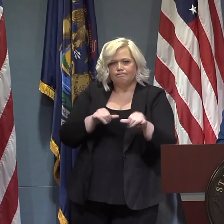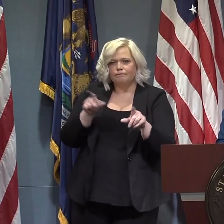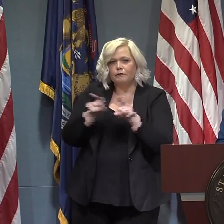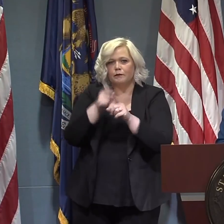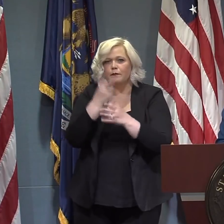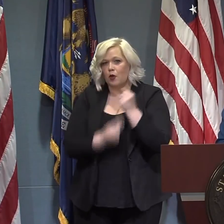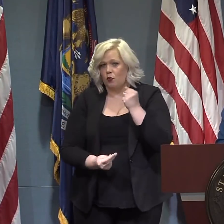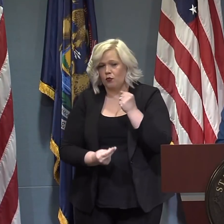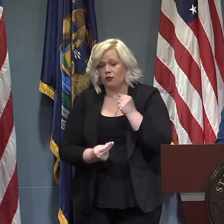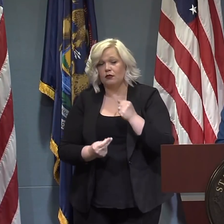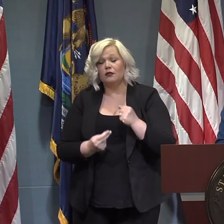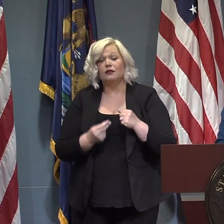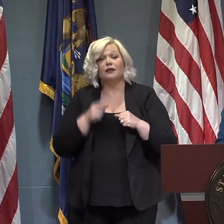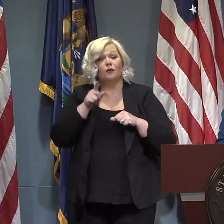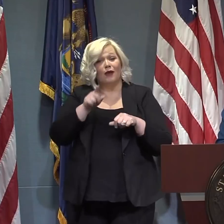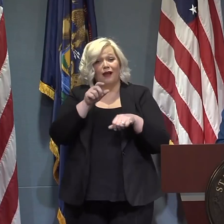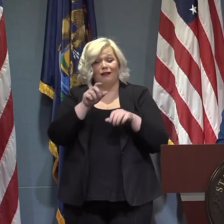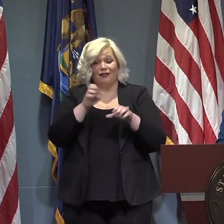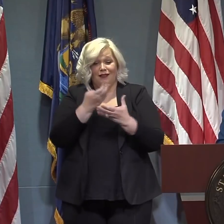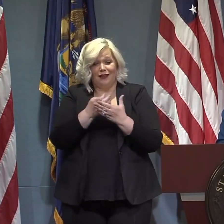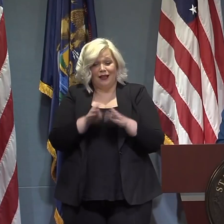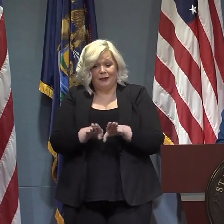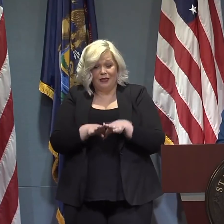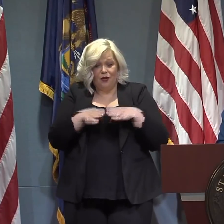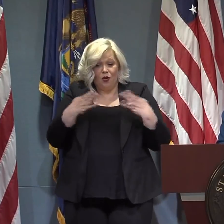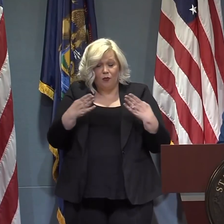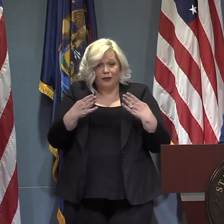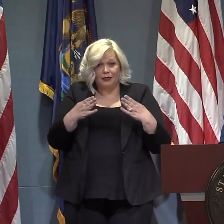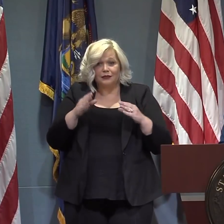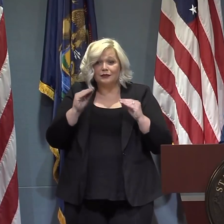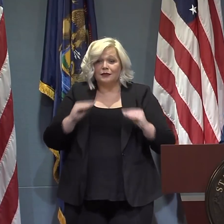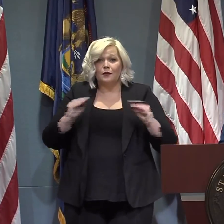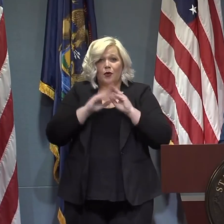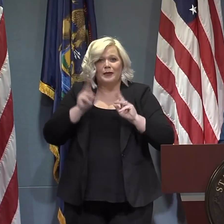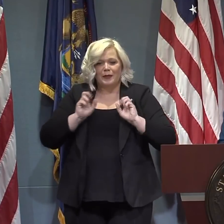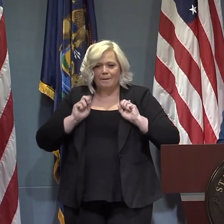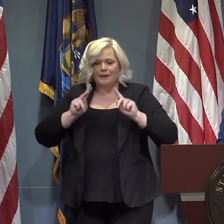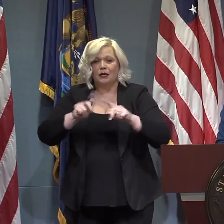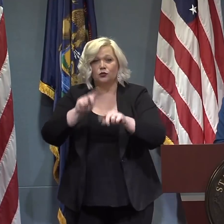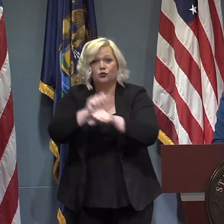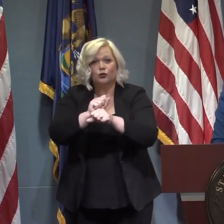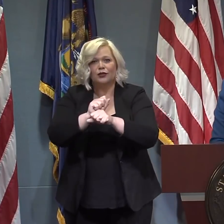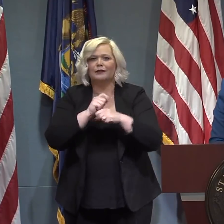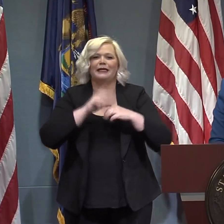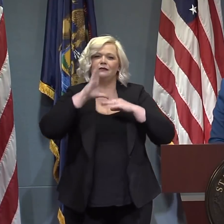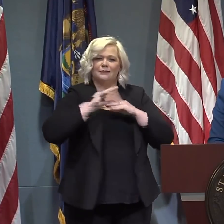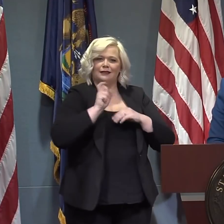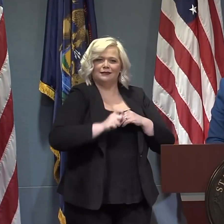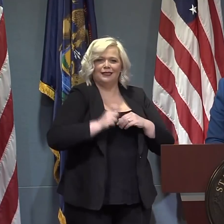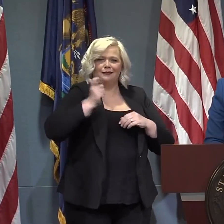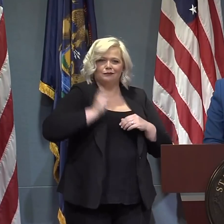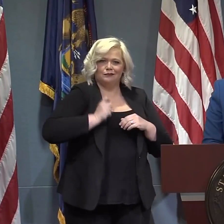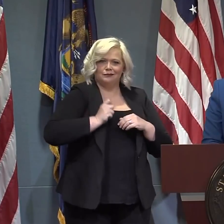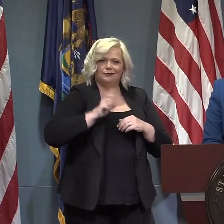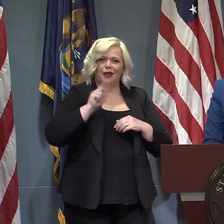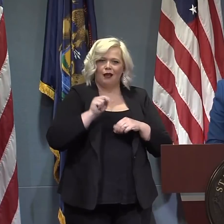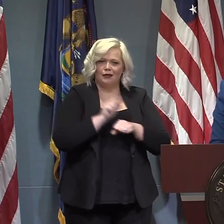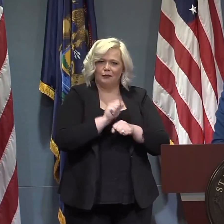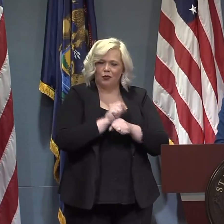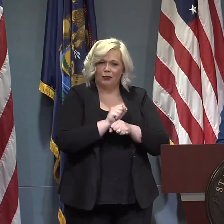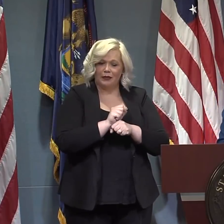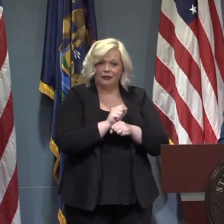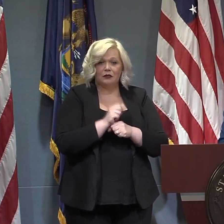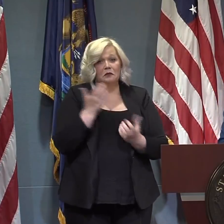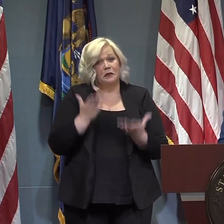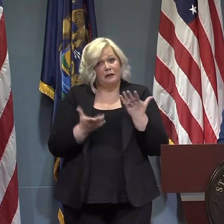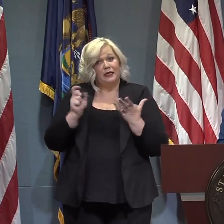economy, more people will be going back to work and off of unemployment. So if necessary, we may need to borrow, and we will